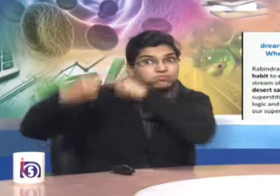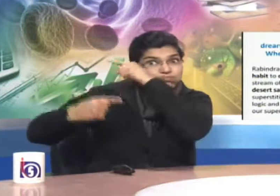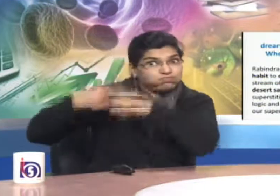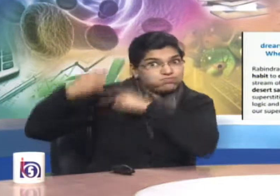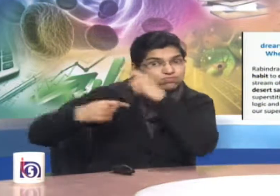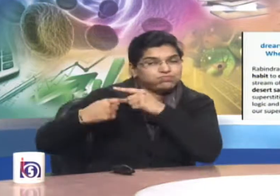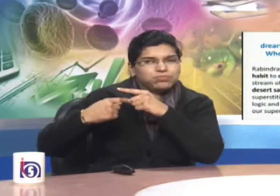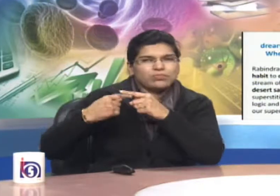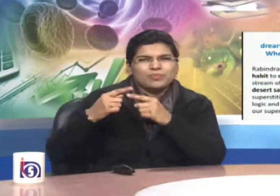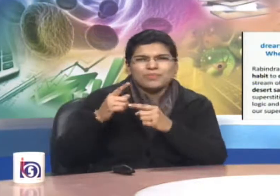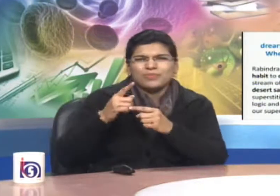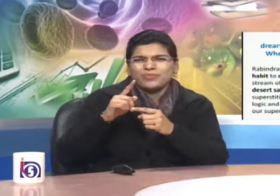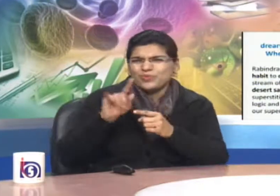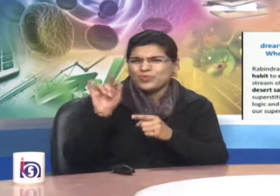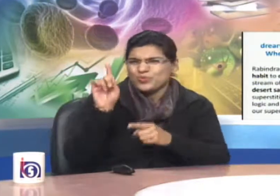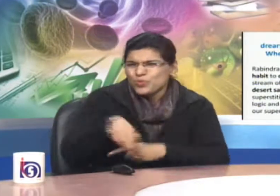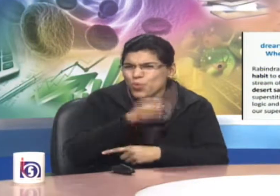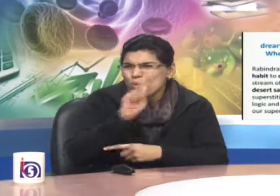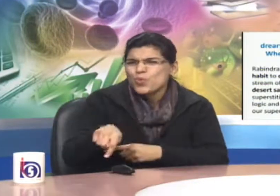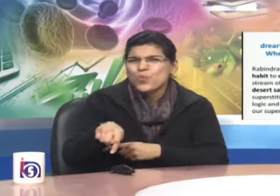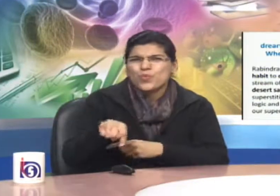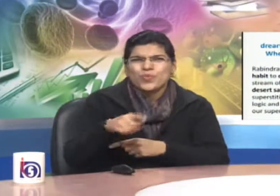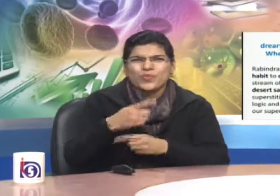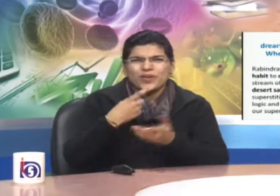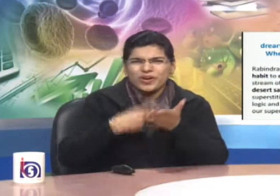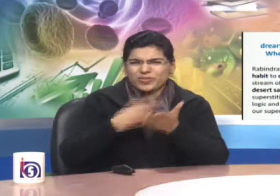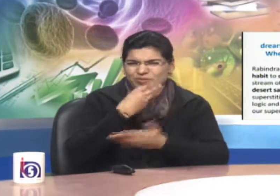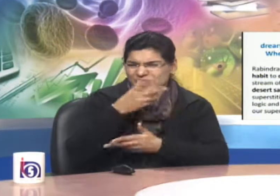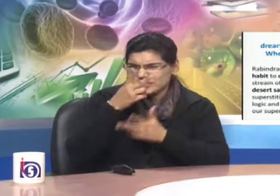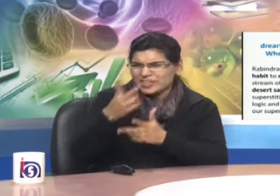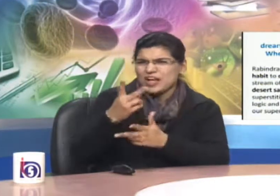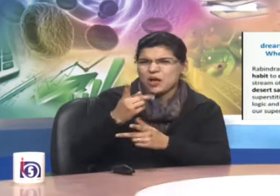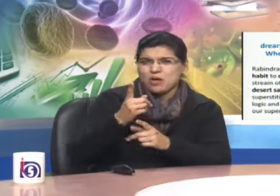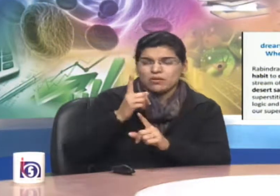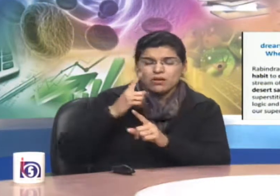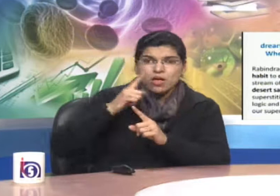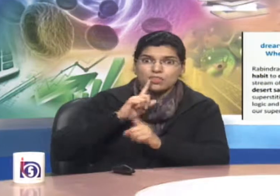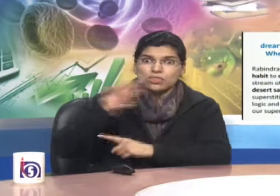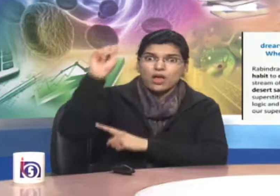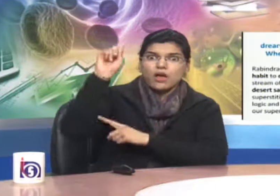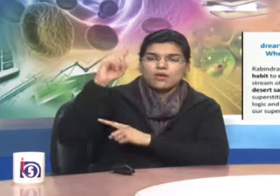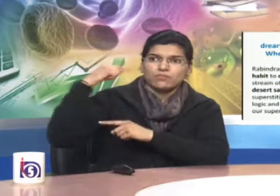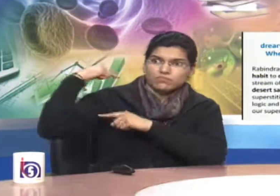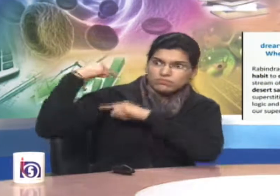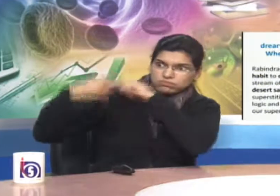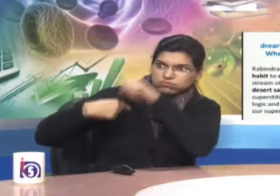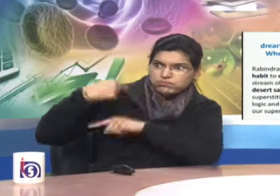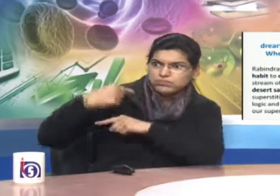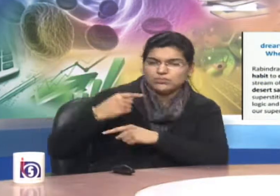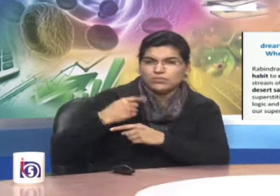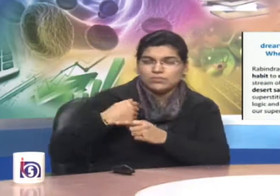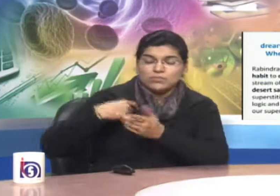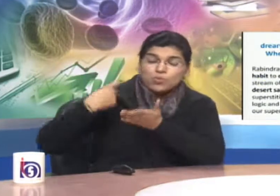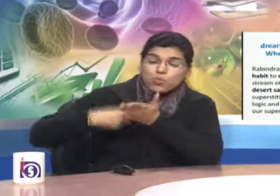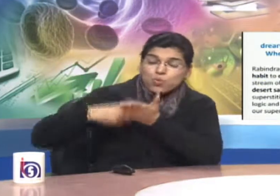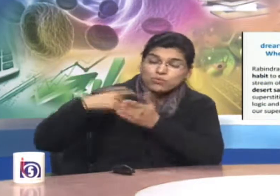the dreary sand stands for superstitions which do not let us apply logic.